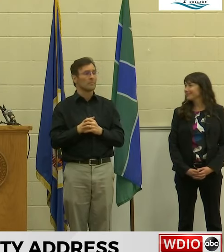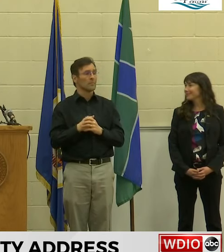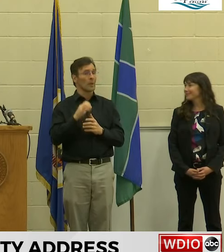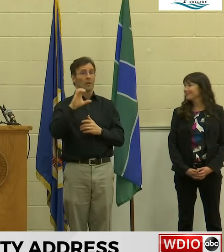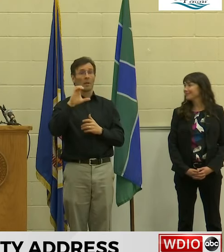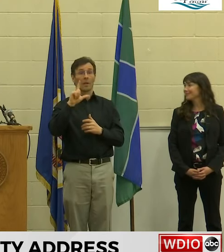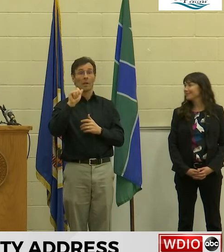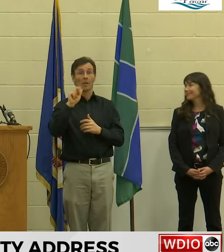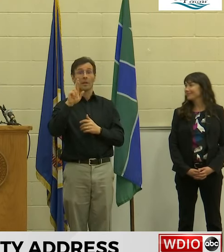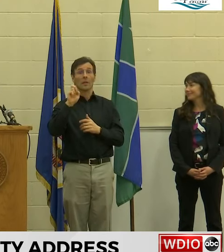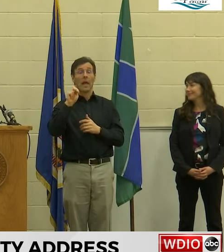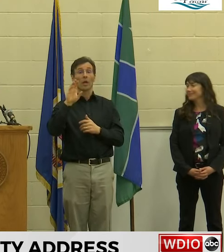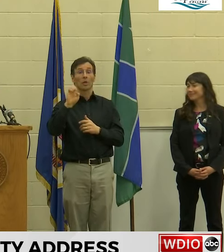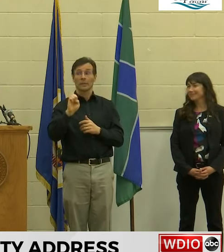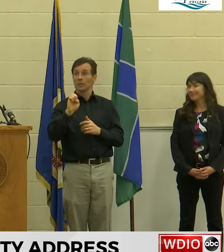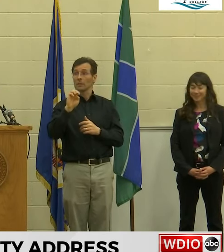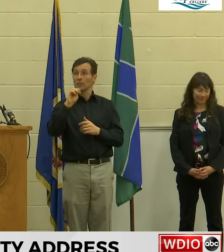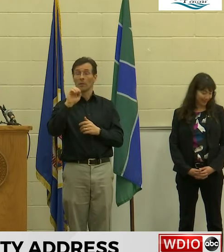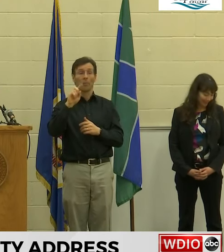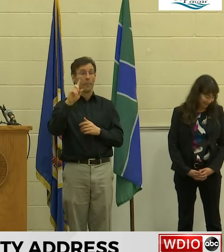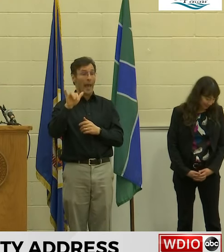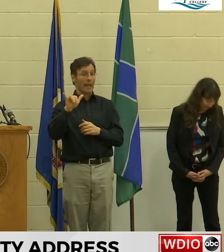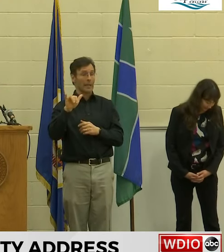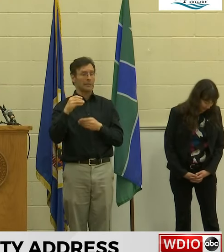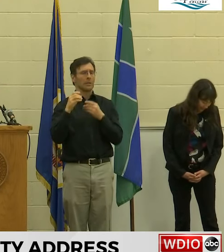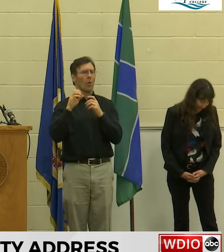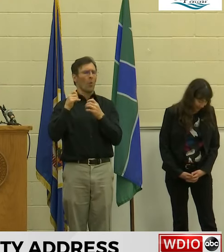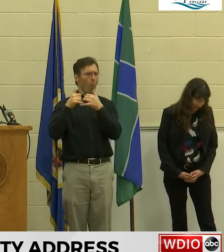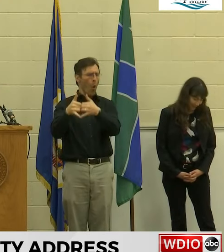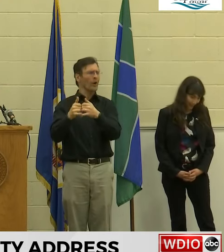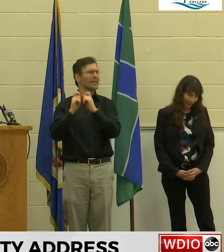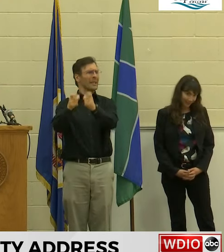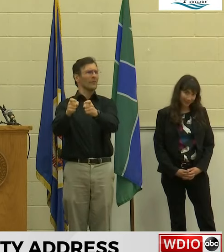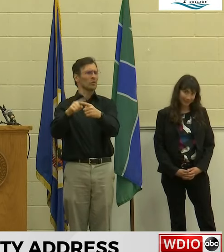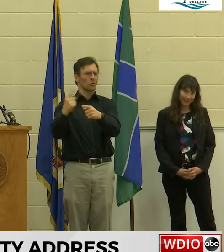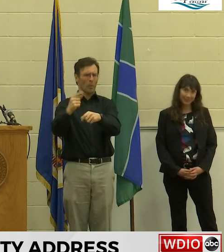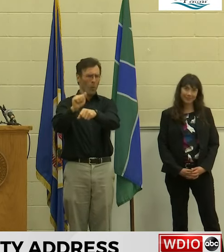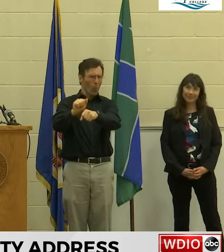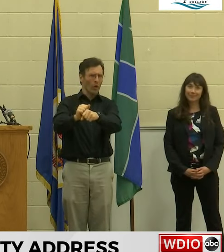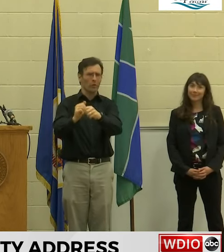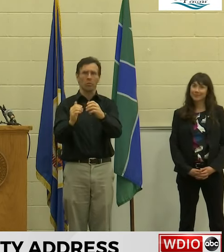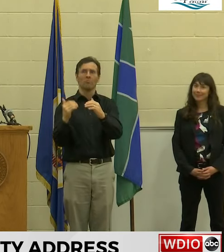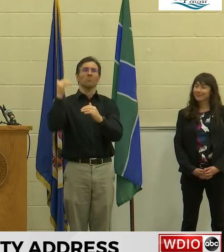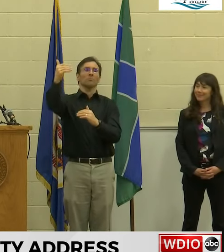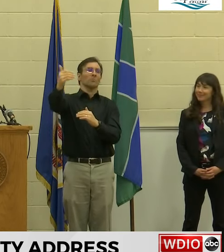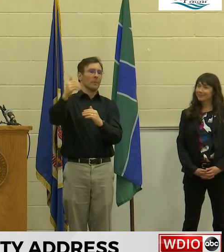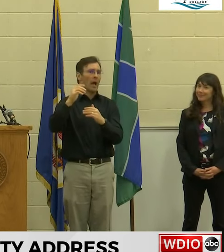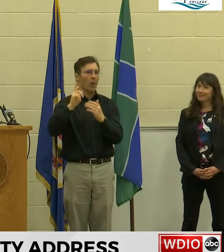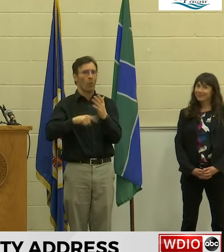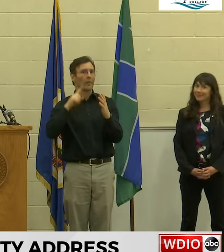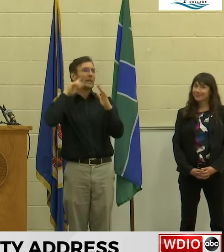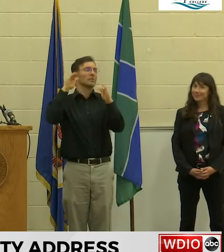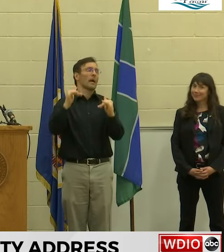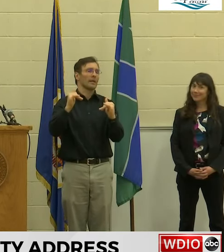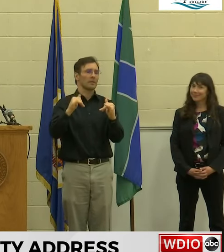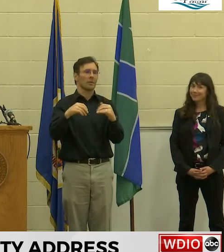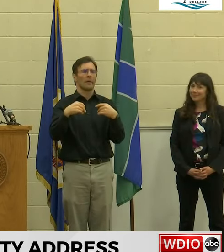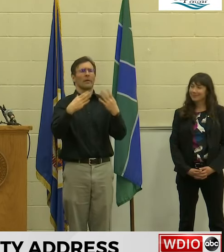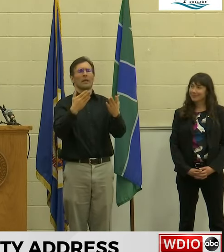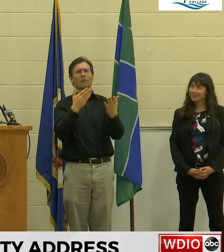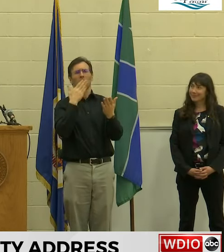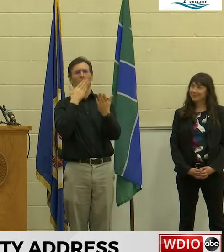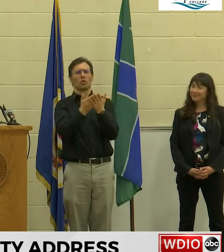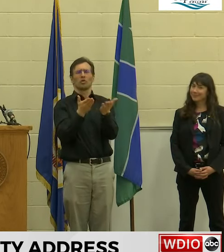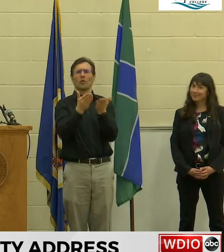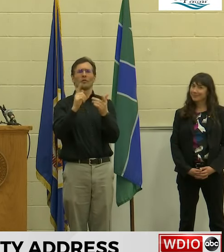The Clarence Maddy Award is given to an employee who goes above and beyond their normal job description and provides valuable services to citizens and colleagues